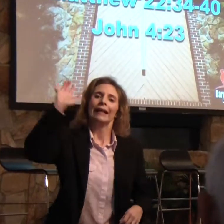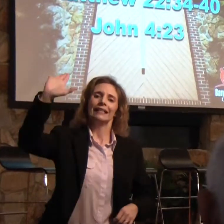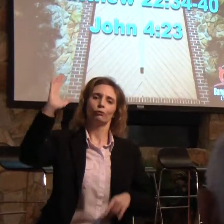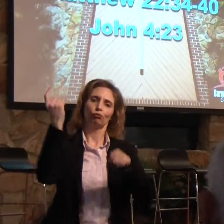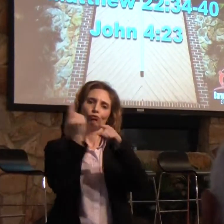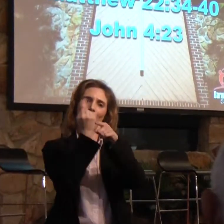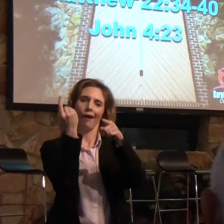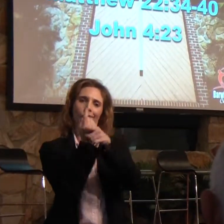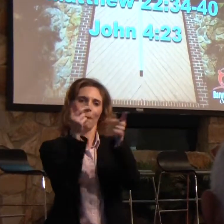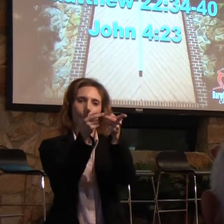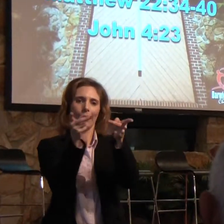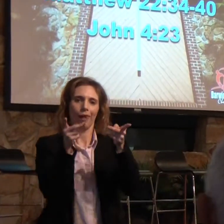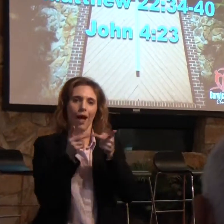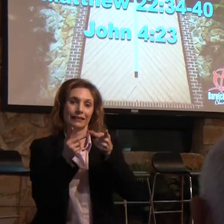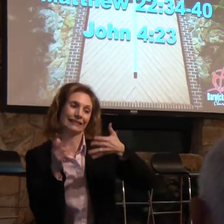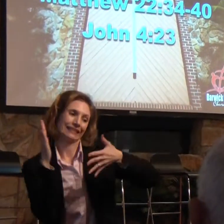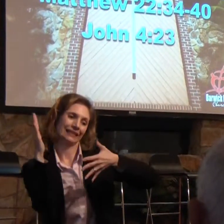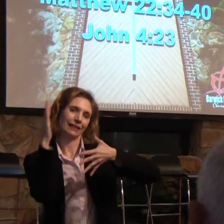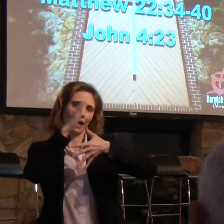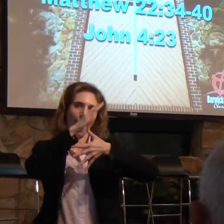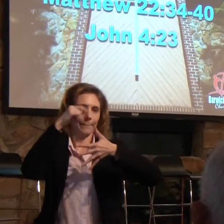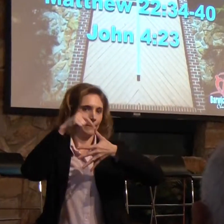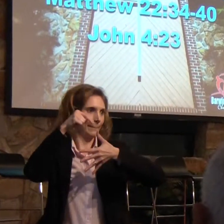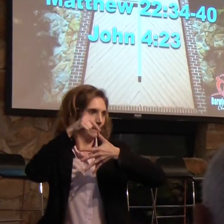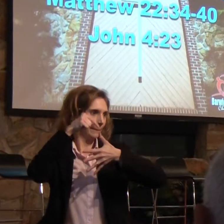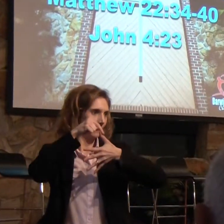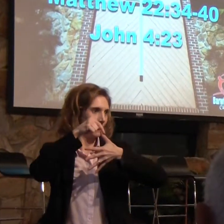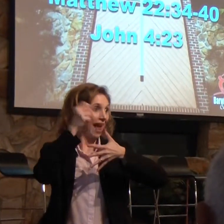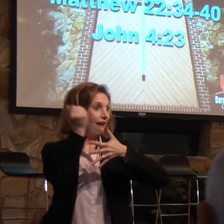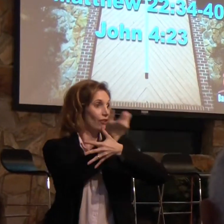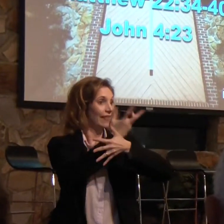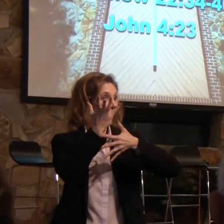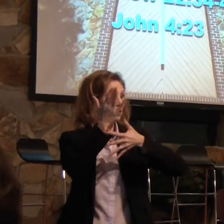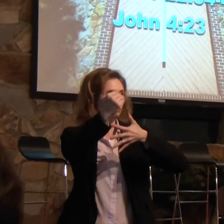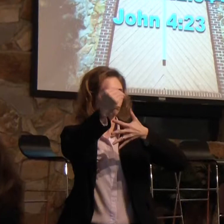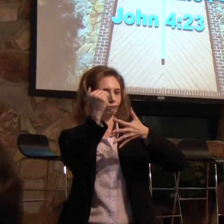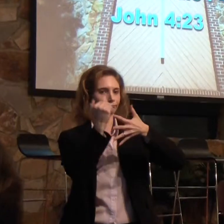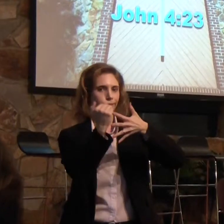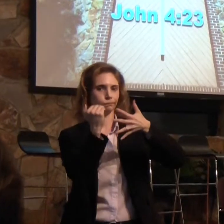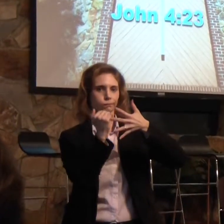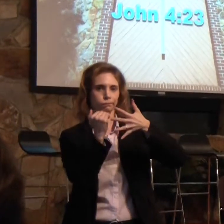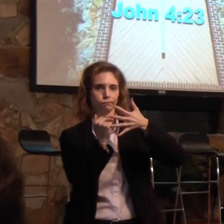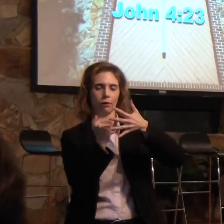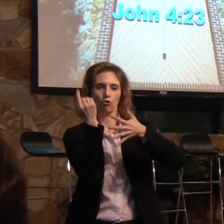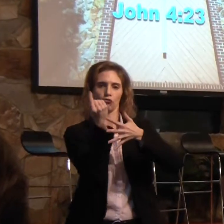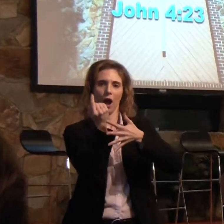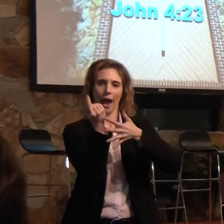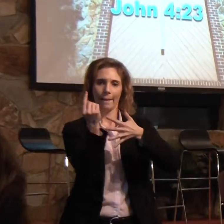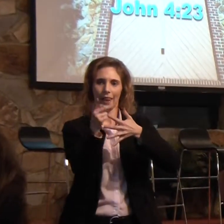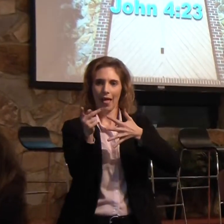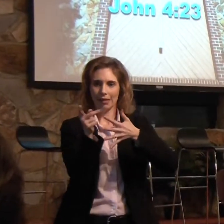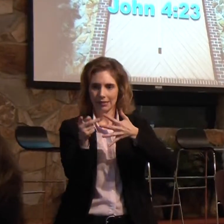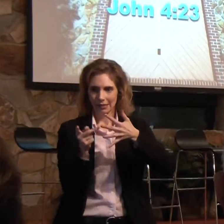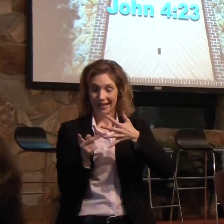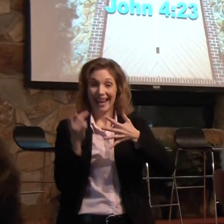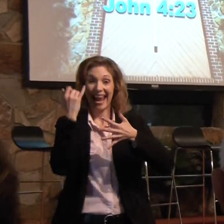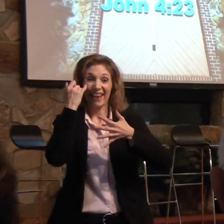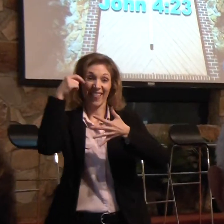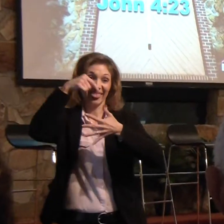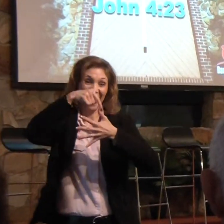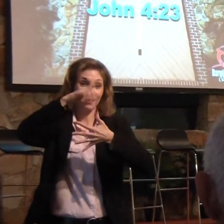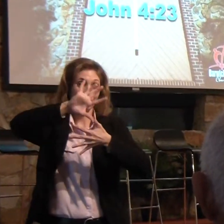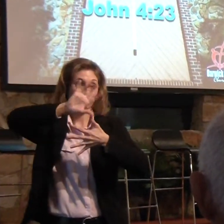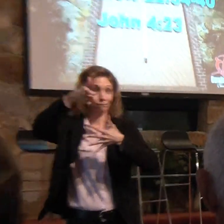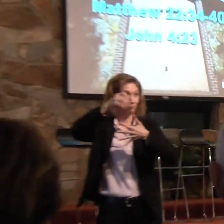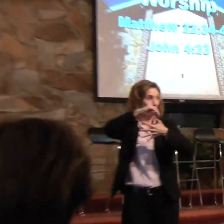in the church, everything else should line up. Now here's the problem. If we don't get that right, it's